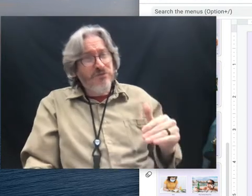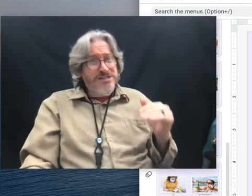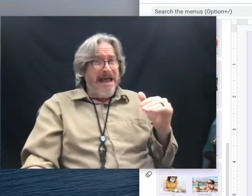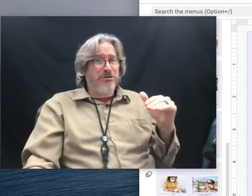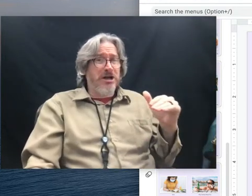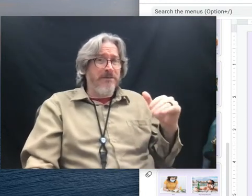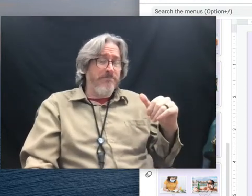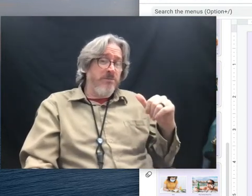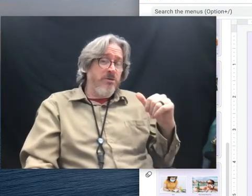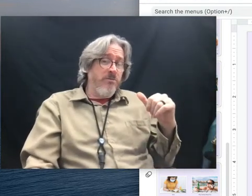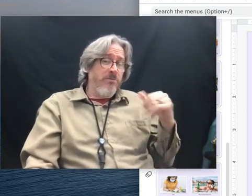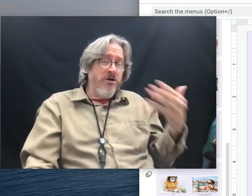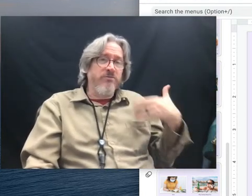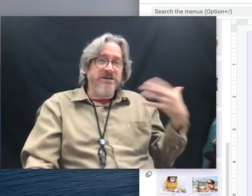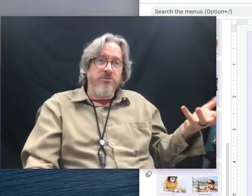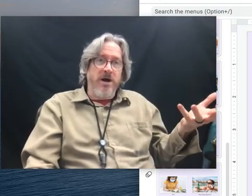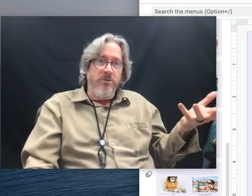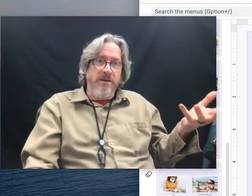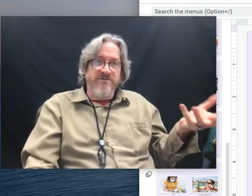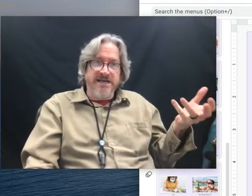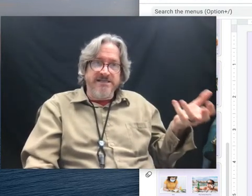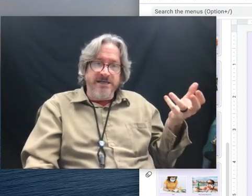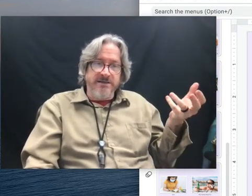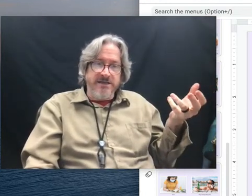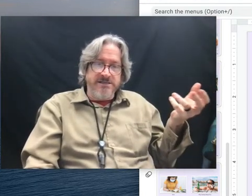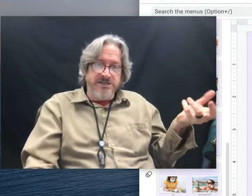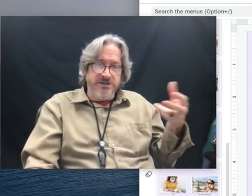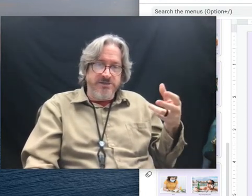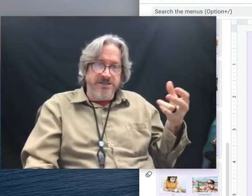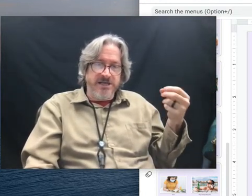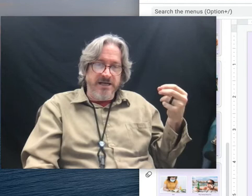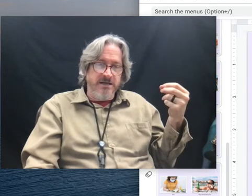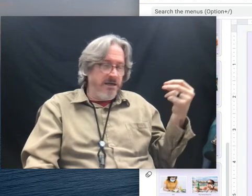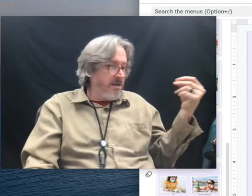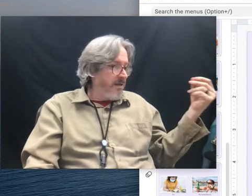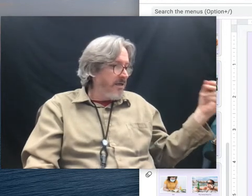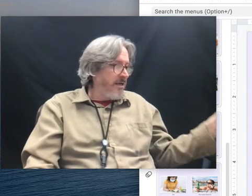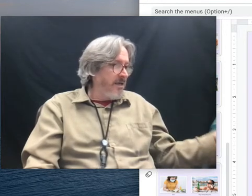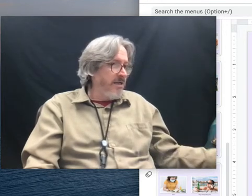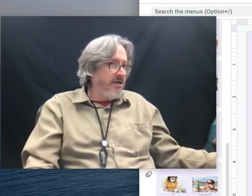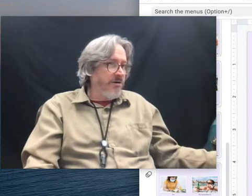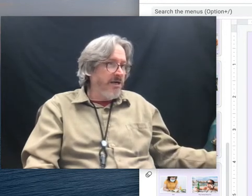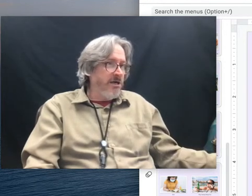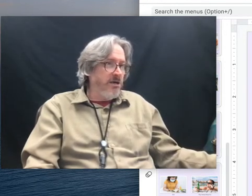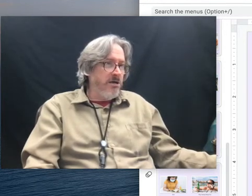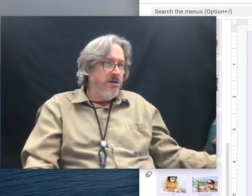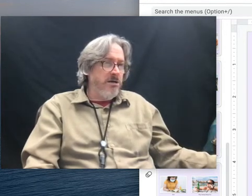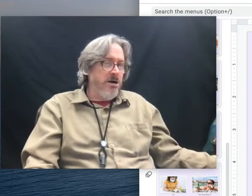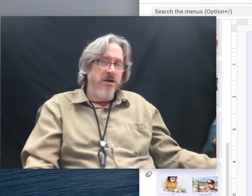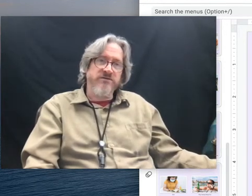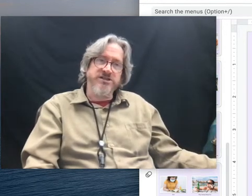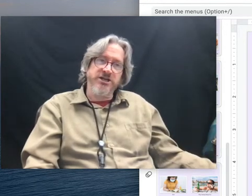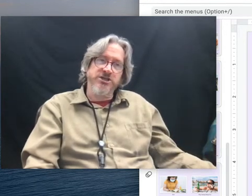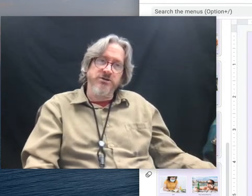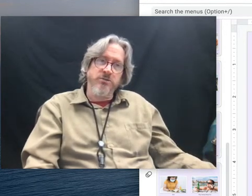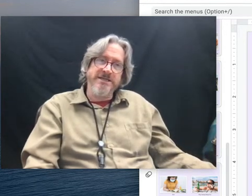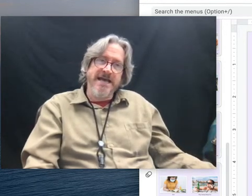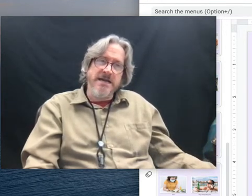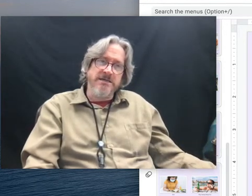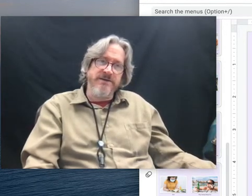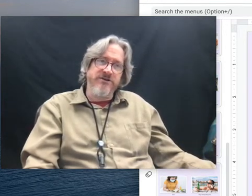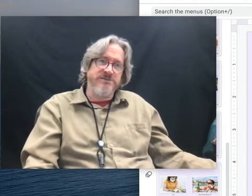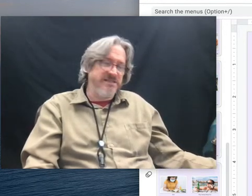The first snapshot, part of the reason why we're emphasizing these excuses in hearing conversation,